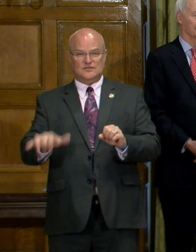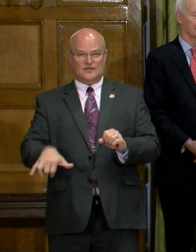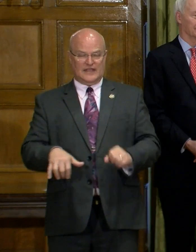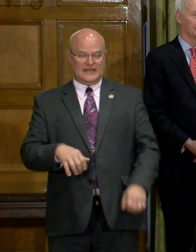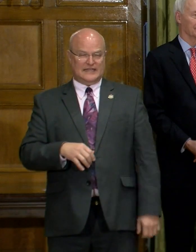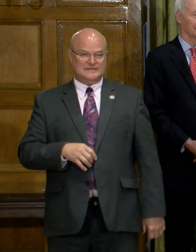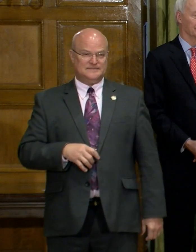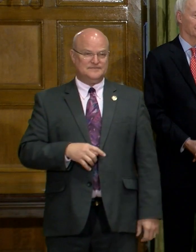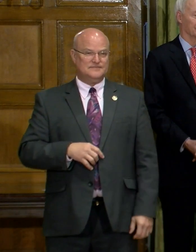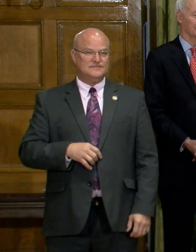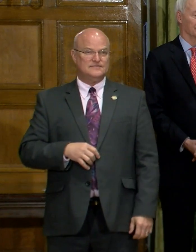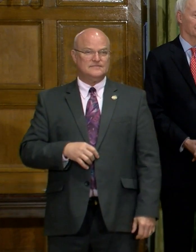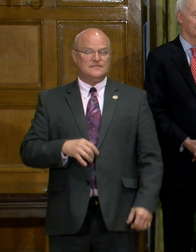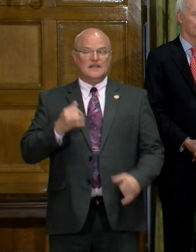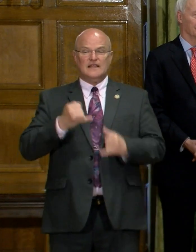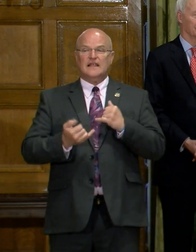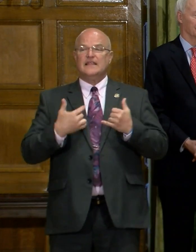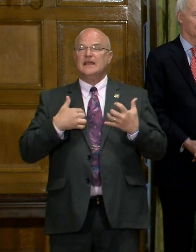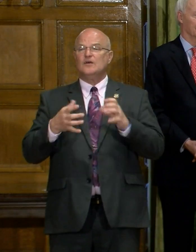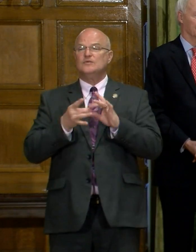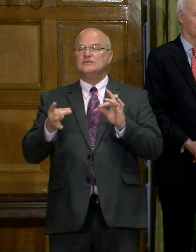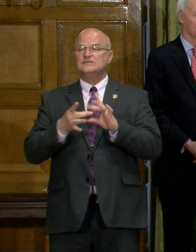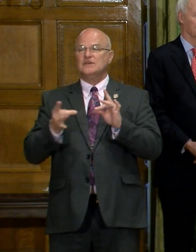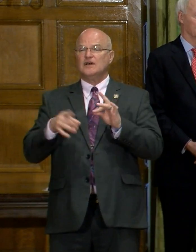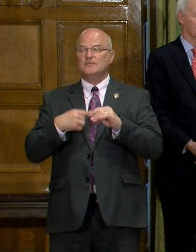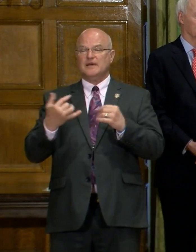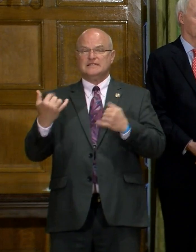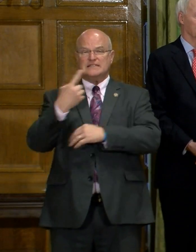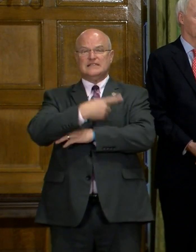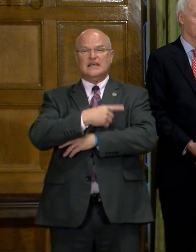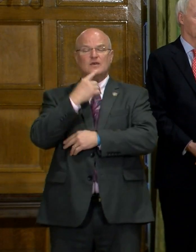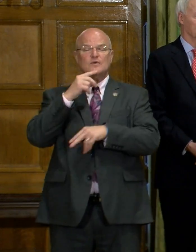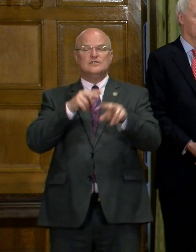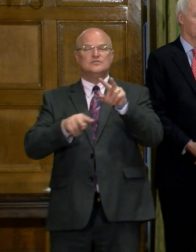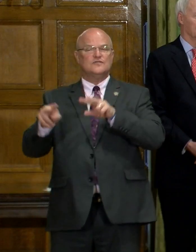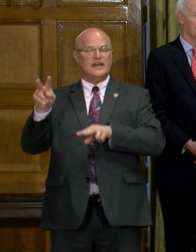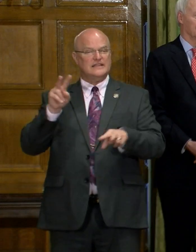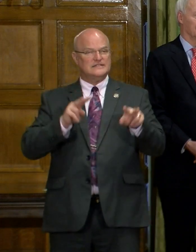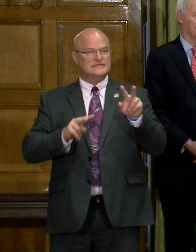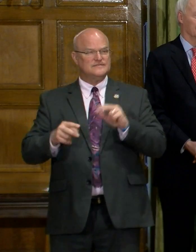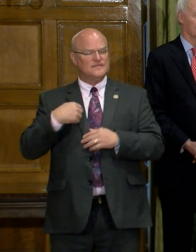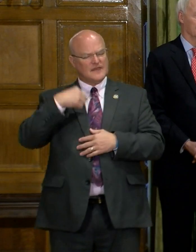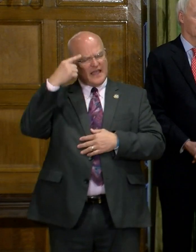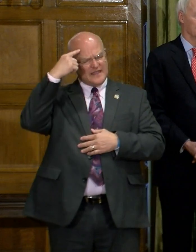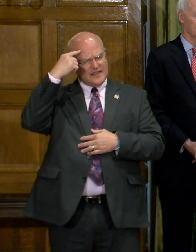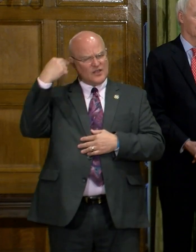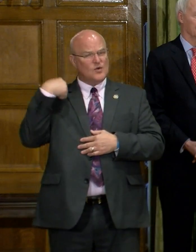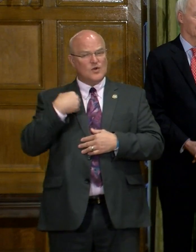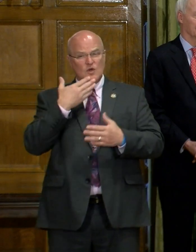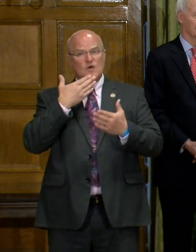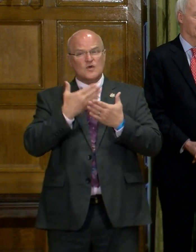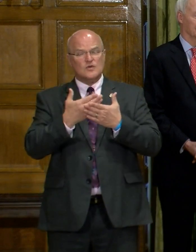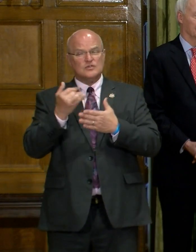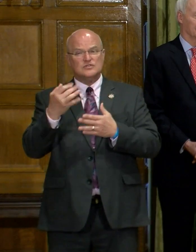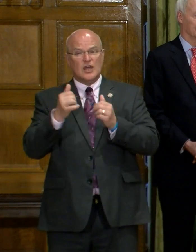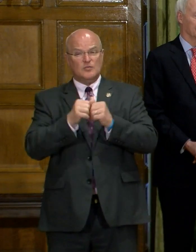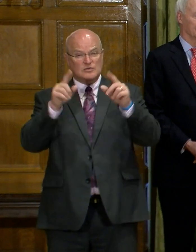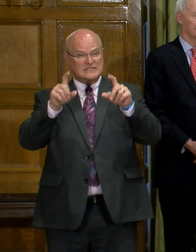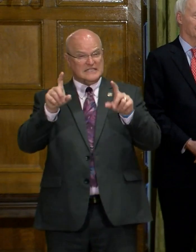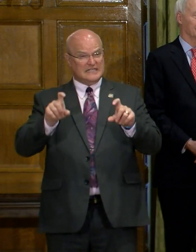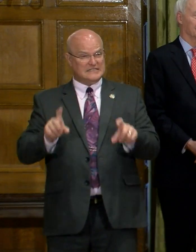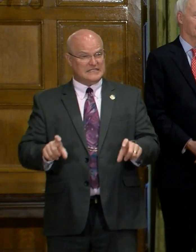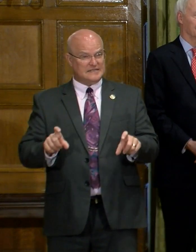that. The last thing I wanted to talk about a little bit was surveillance. I think we are doing a good job with